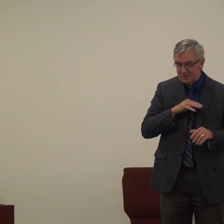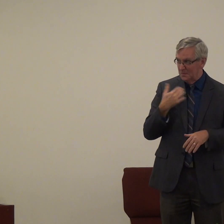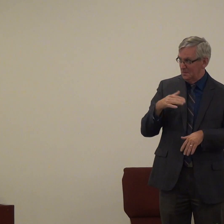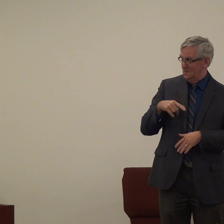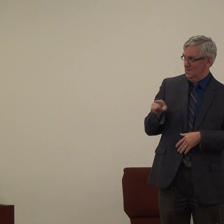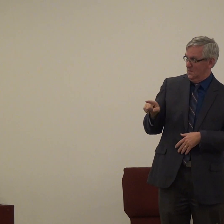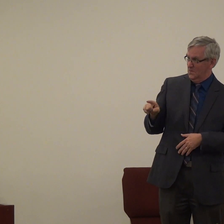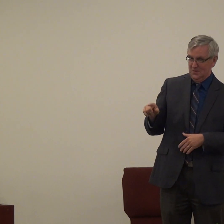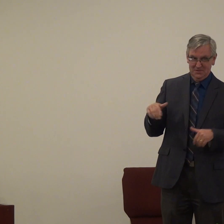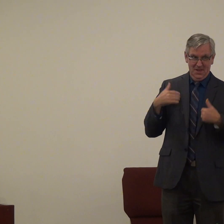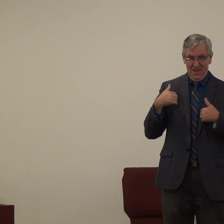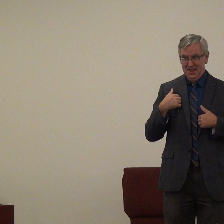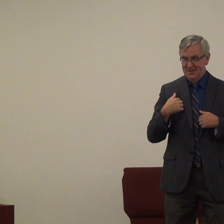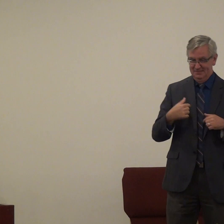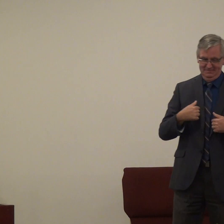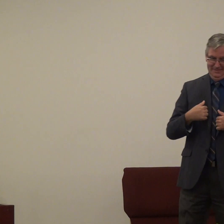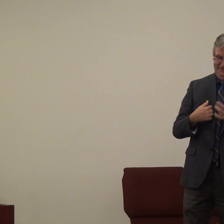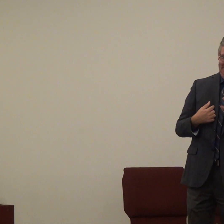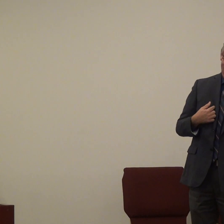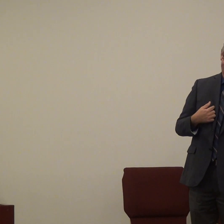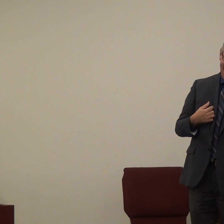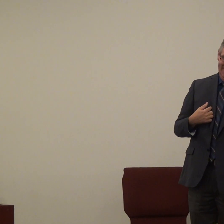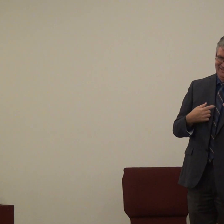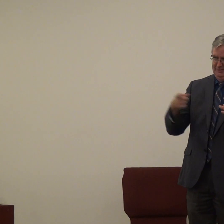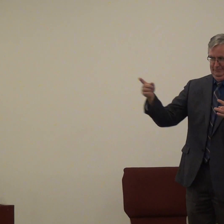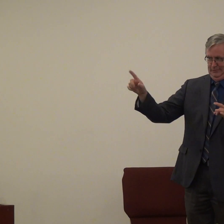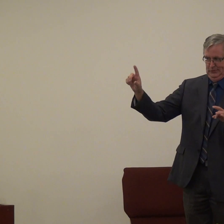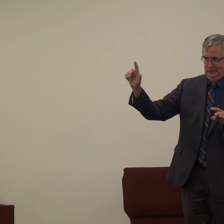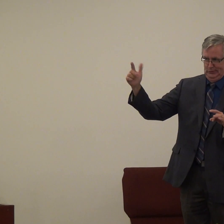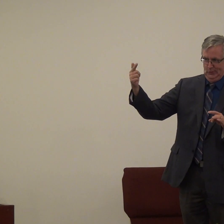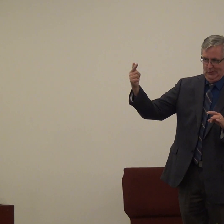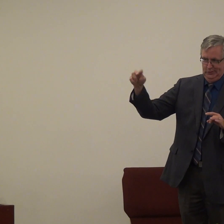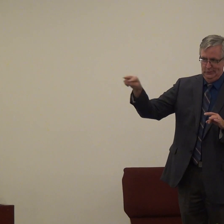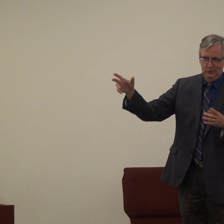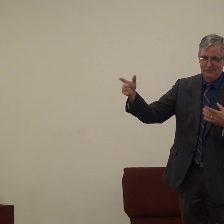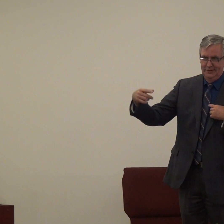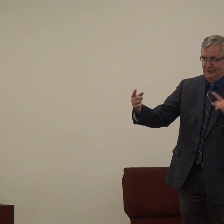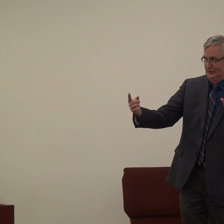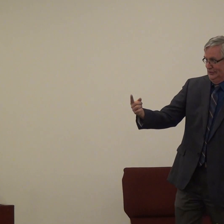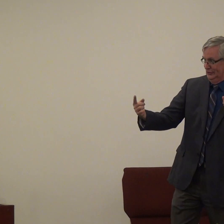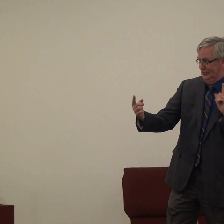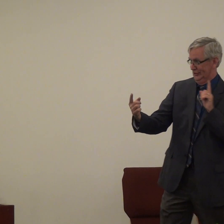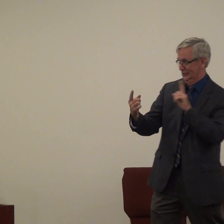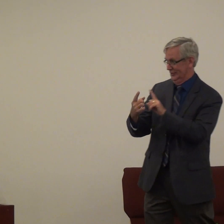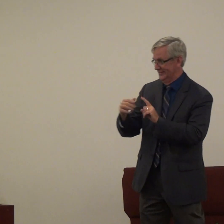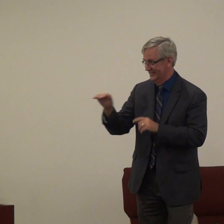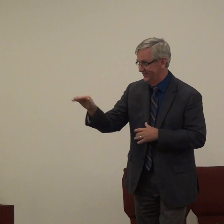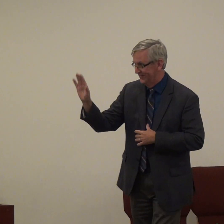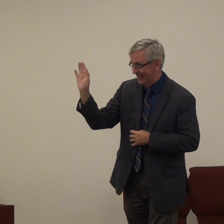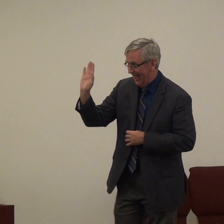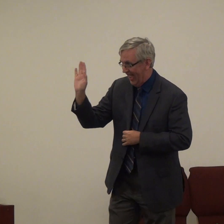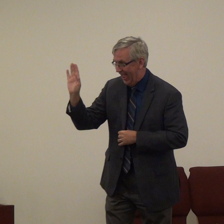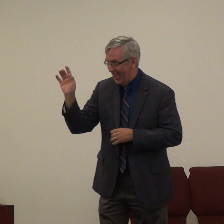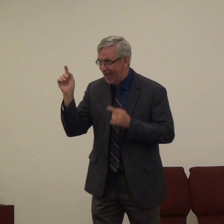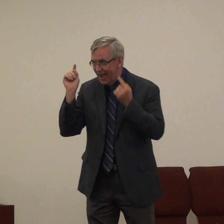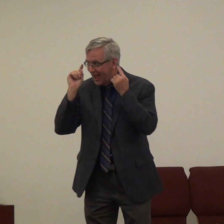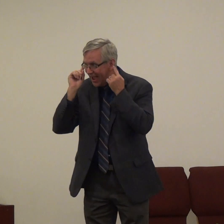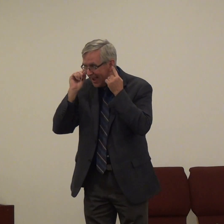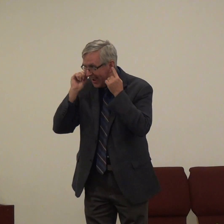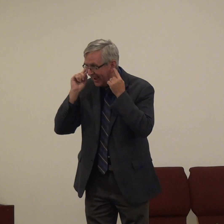Series champion, and he'd given up baseball to do missions. He was probably 21 or 22. I was 18,